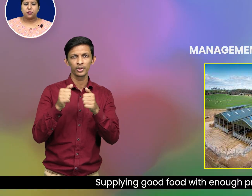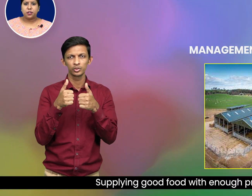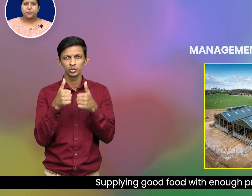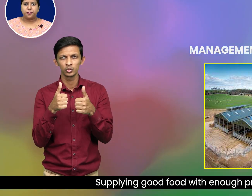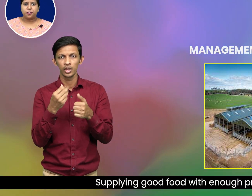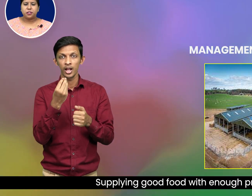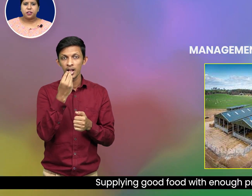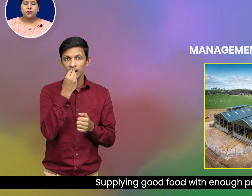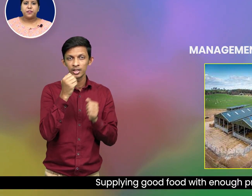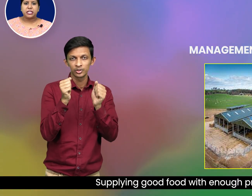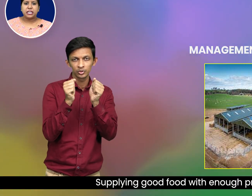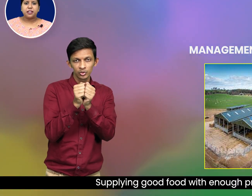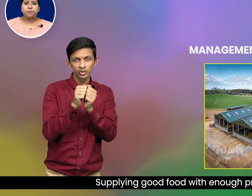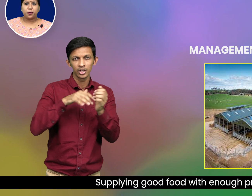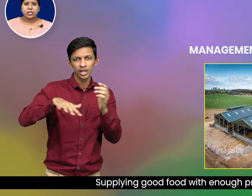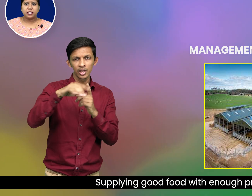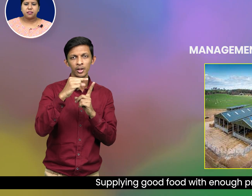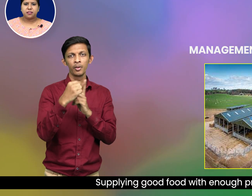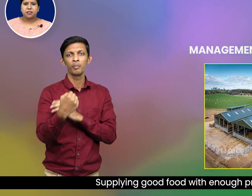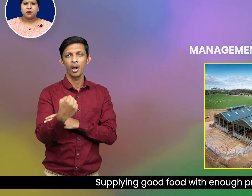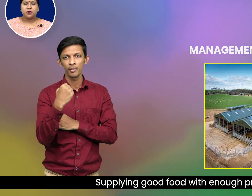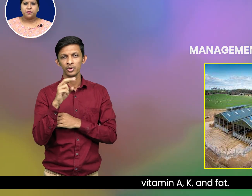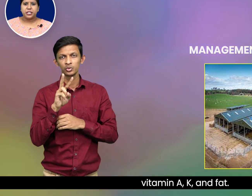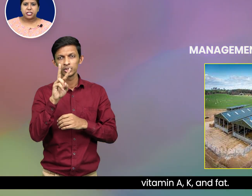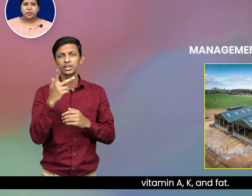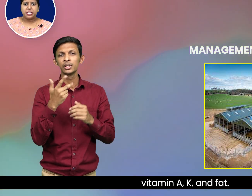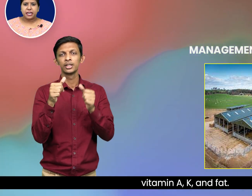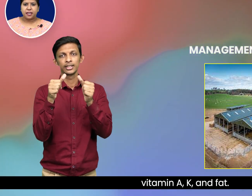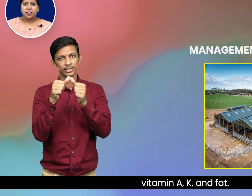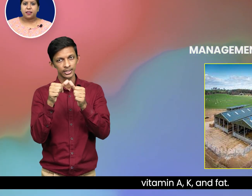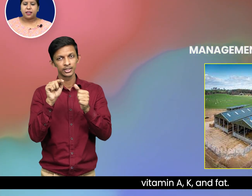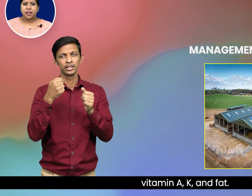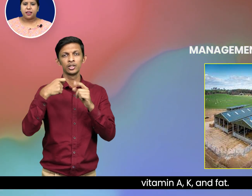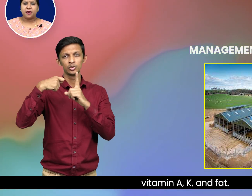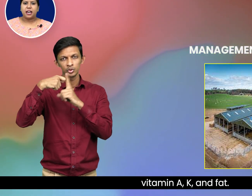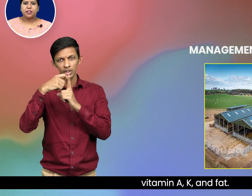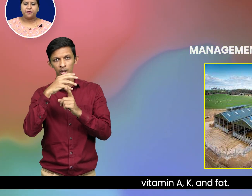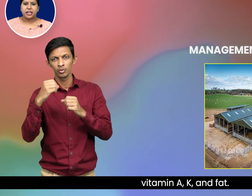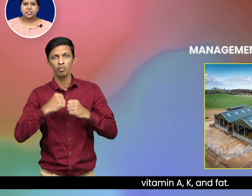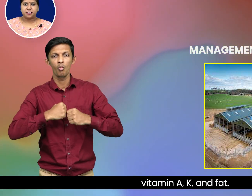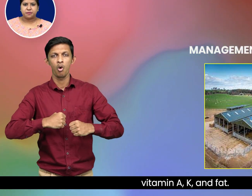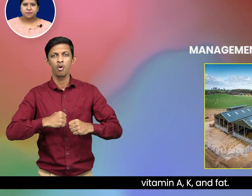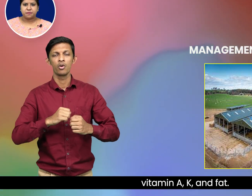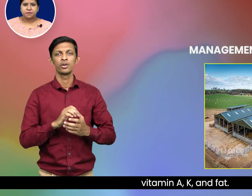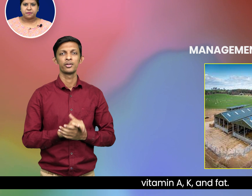Supplying good food with enough protein, vitamin A, K and